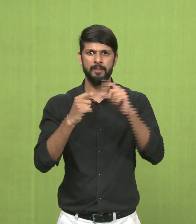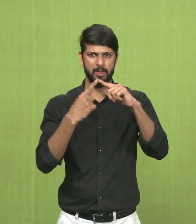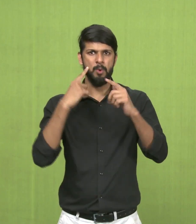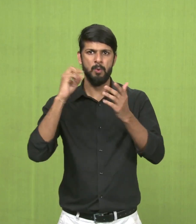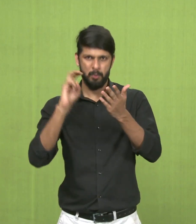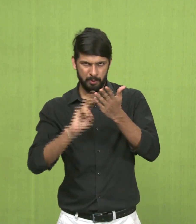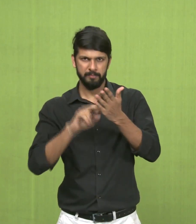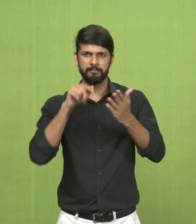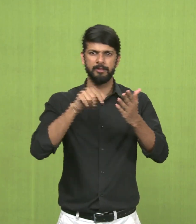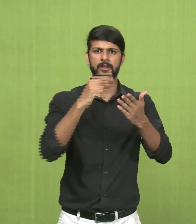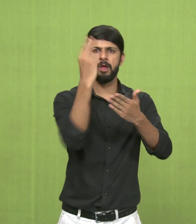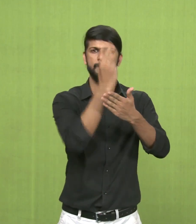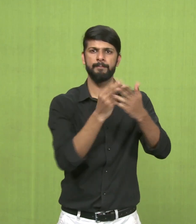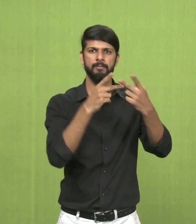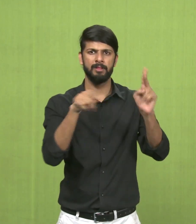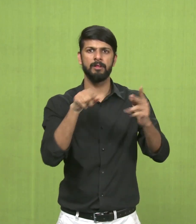Let us now learn about illustration.